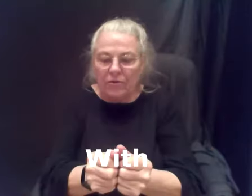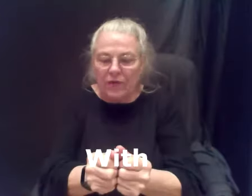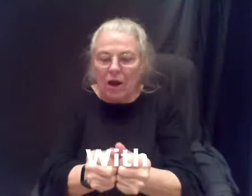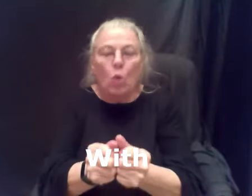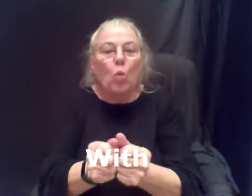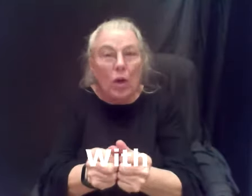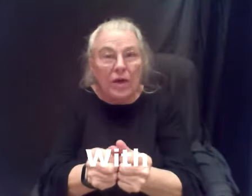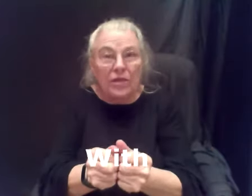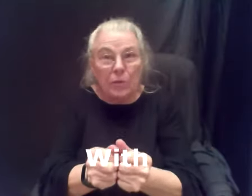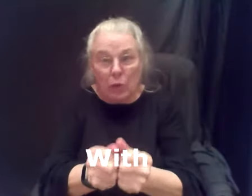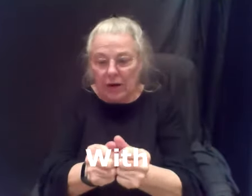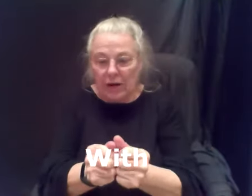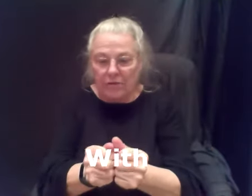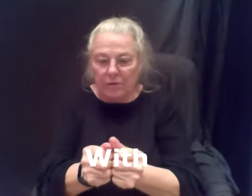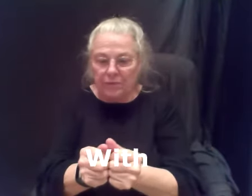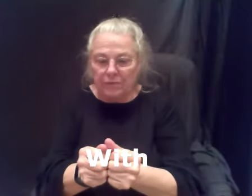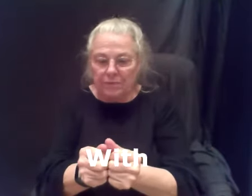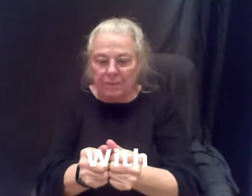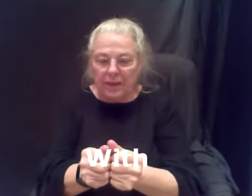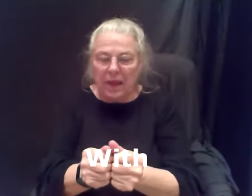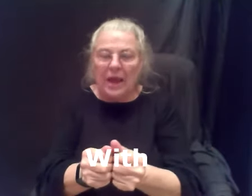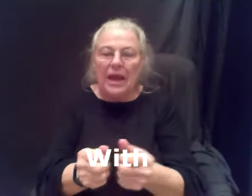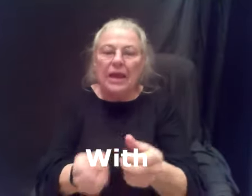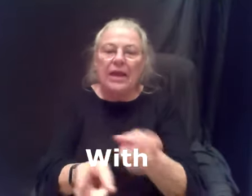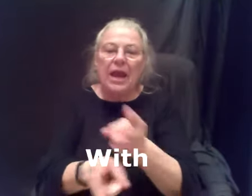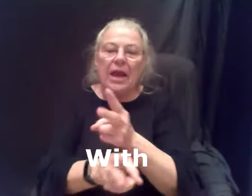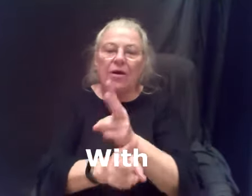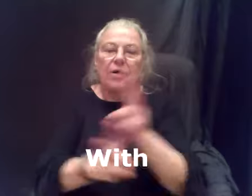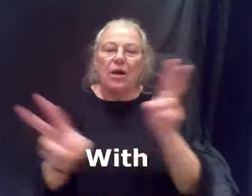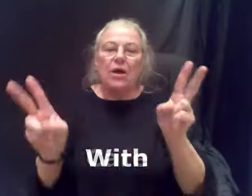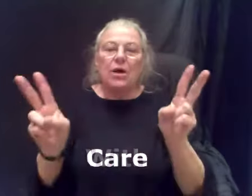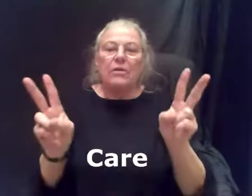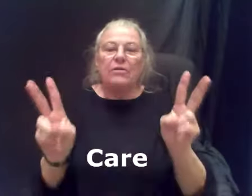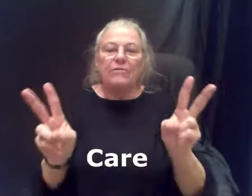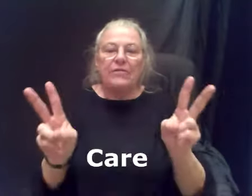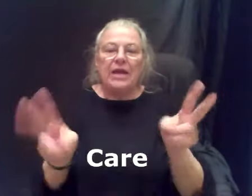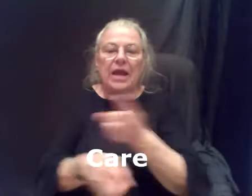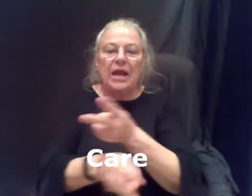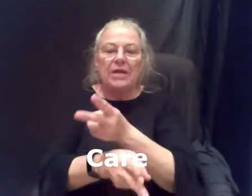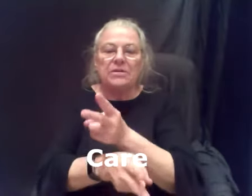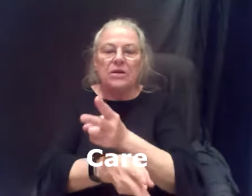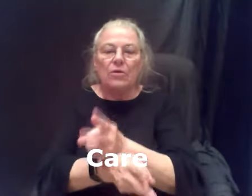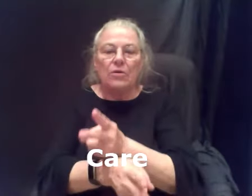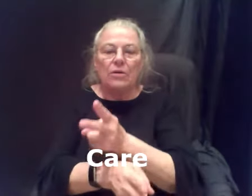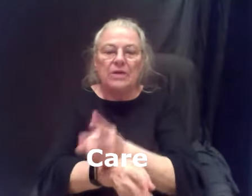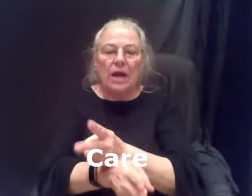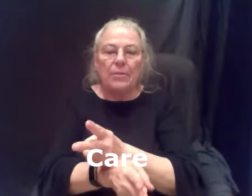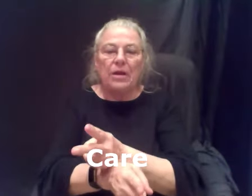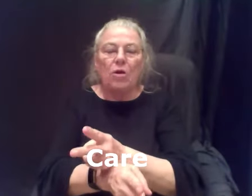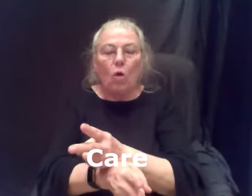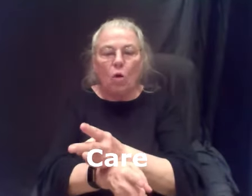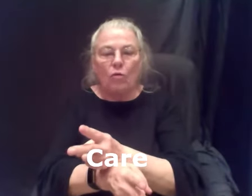are with one another. Care. The V hands dominant over